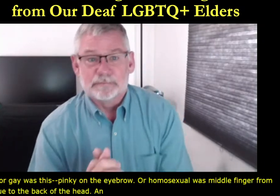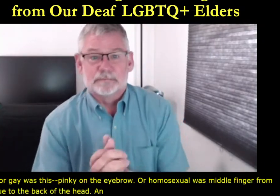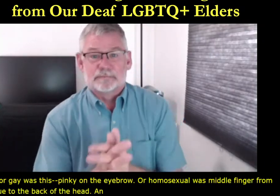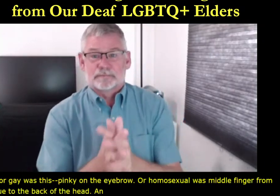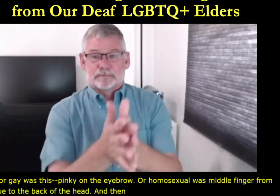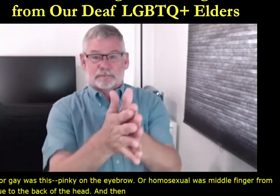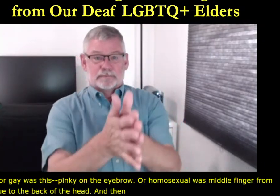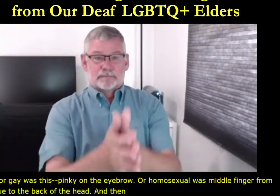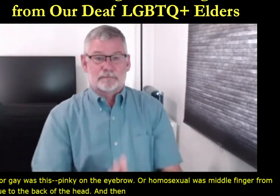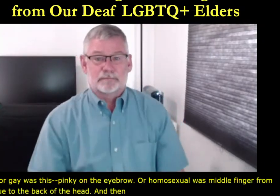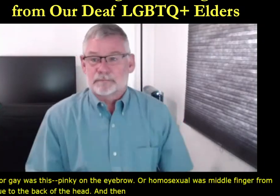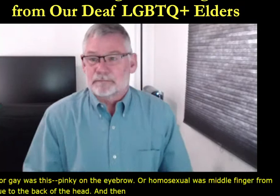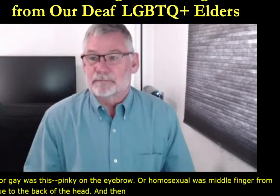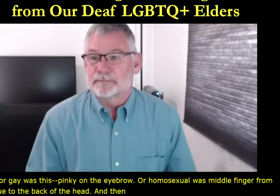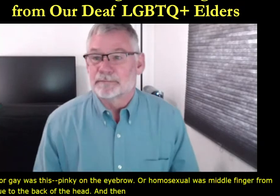we now i see fingerspelled gay